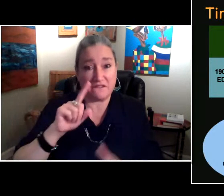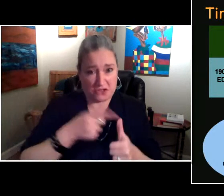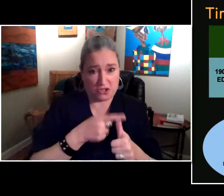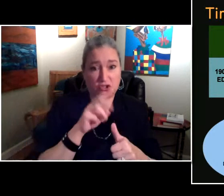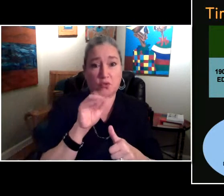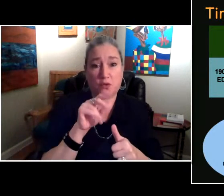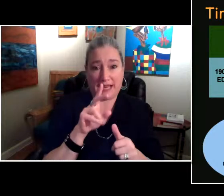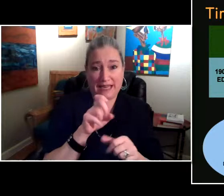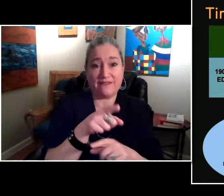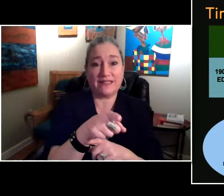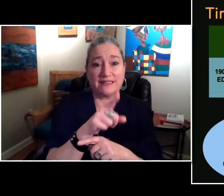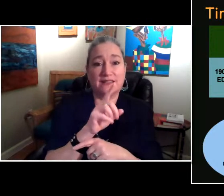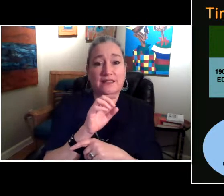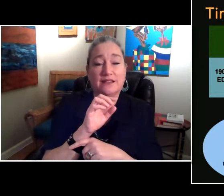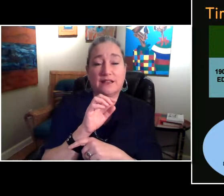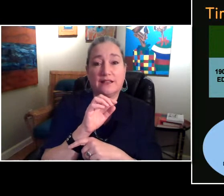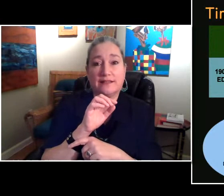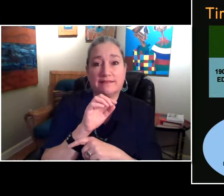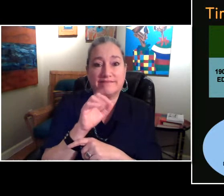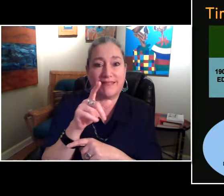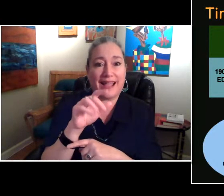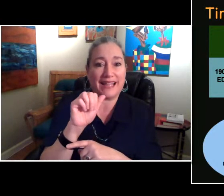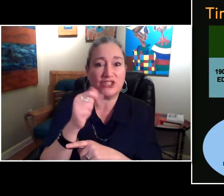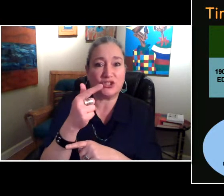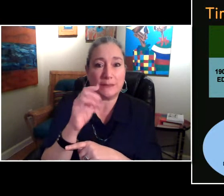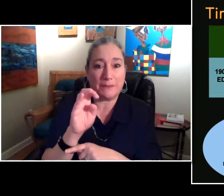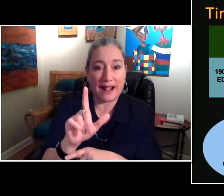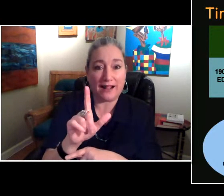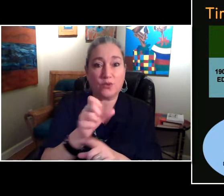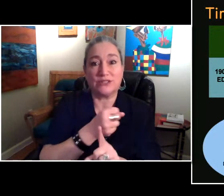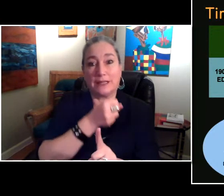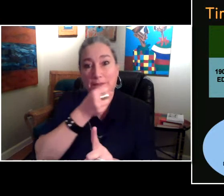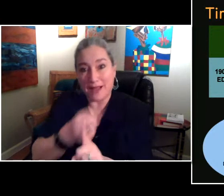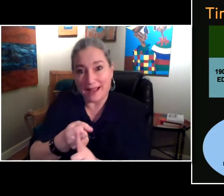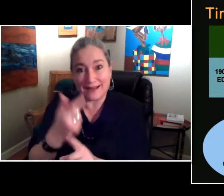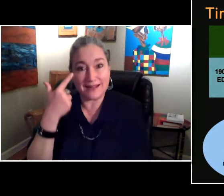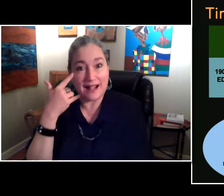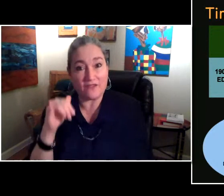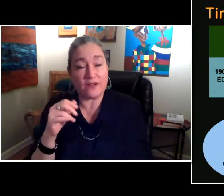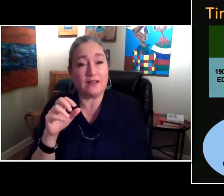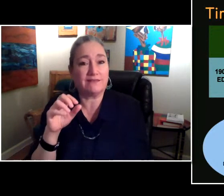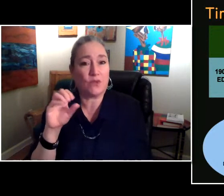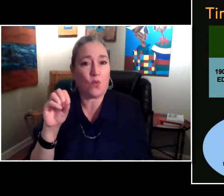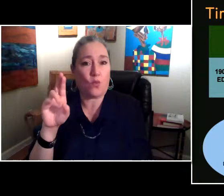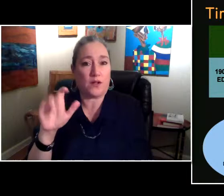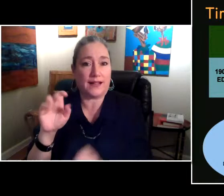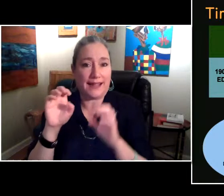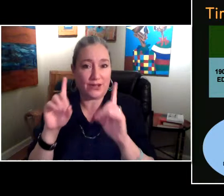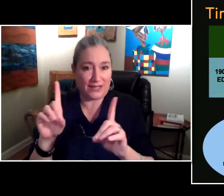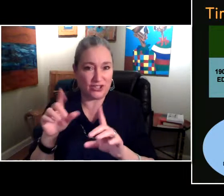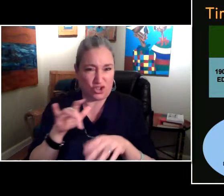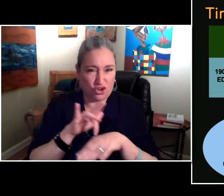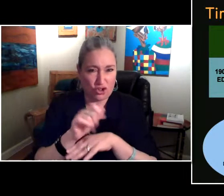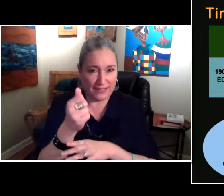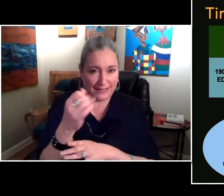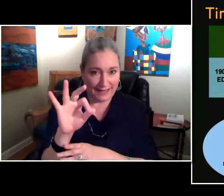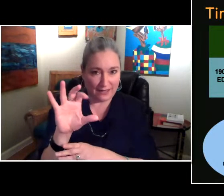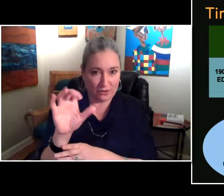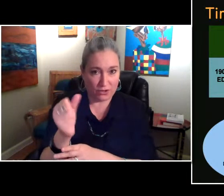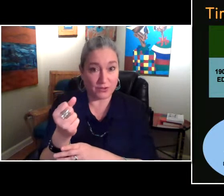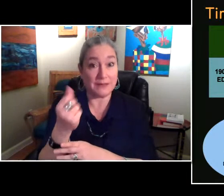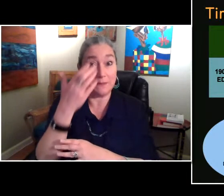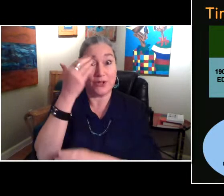actuality there's 3 waves. So reiterating, we identified the first as A.G.